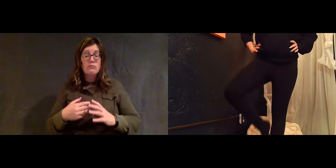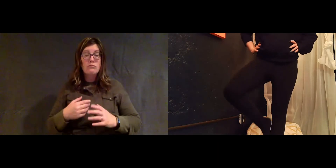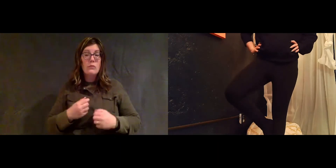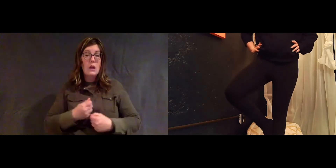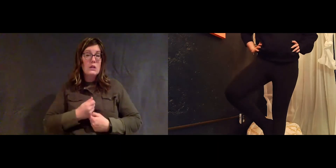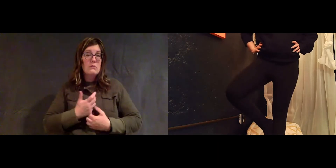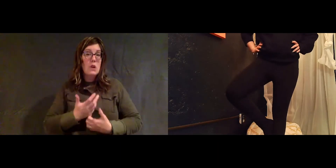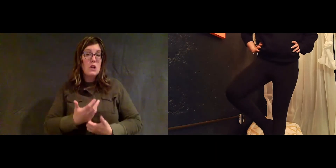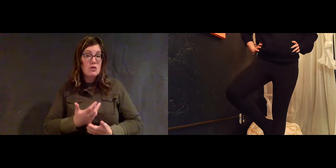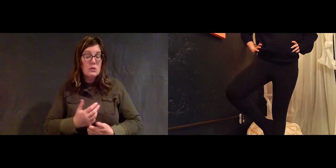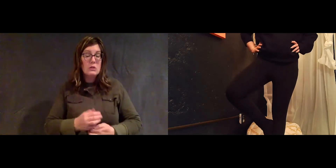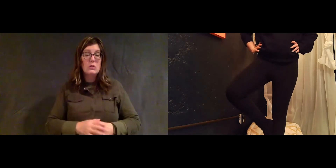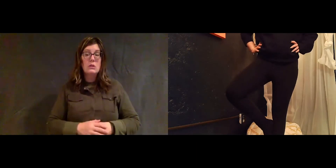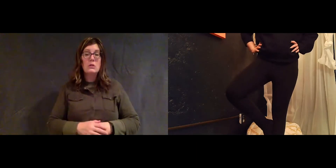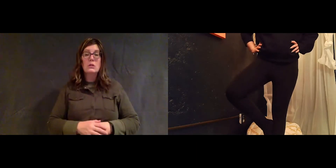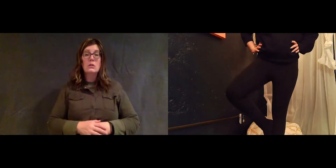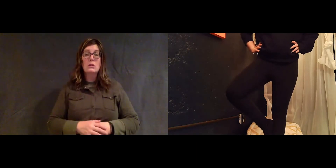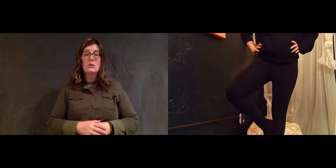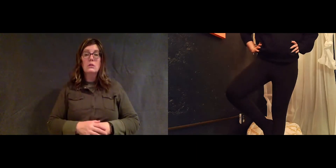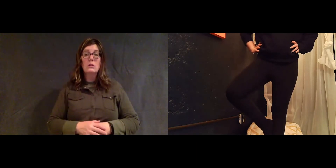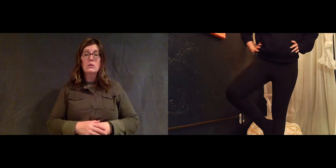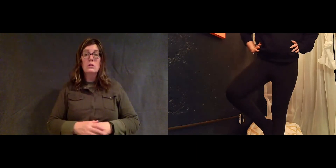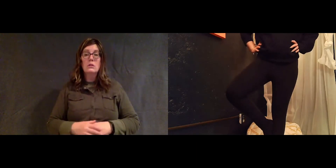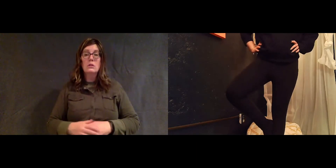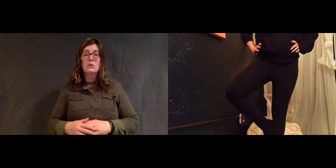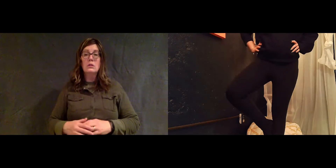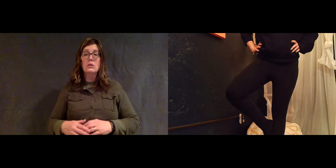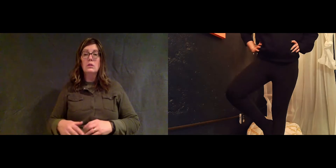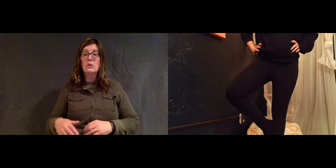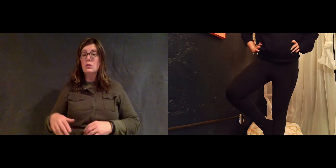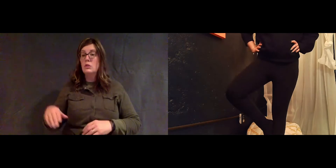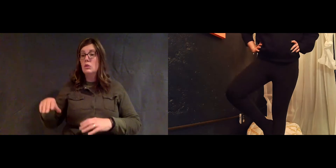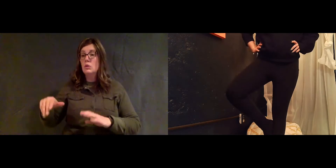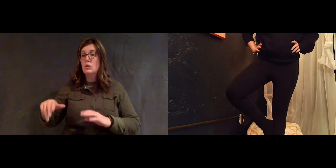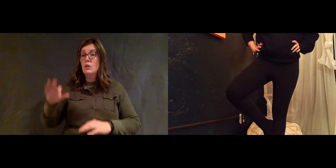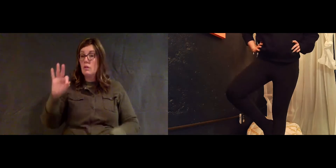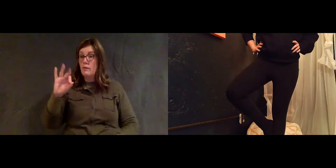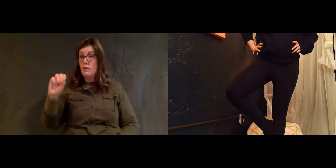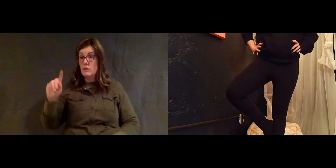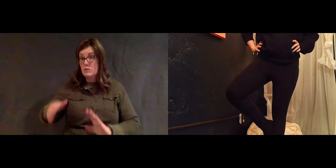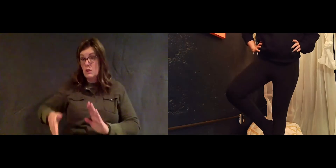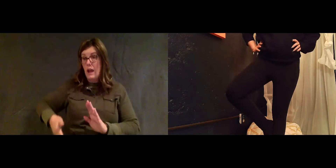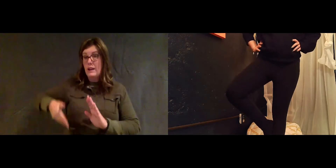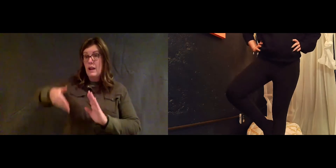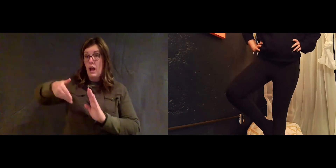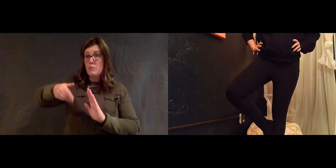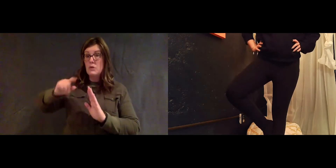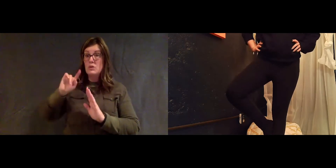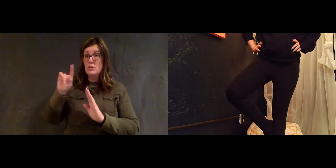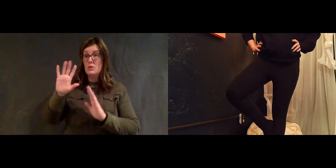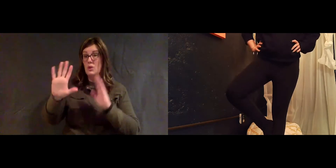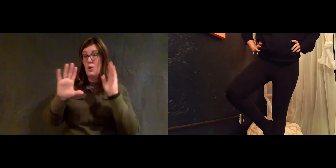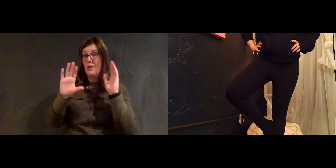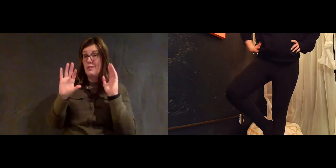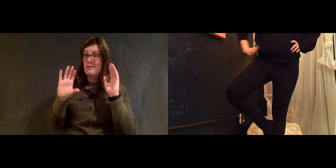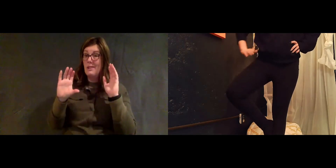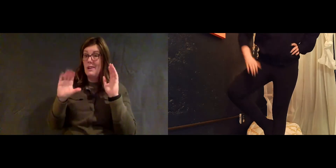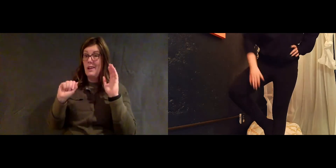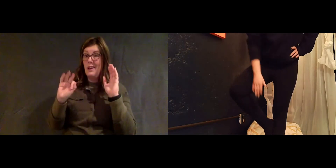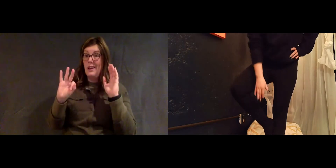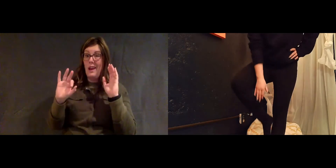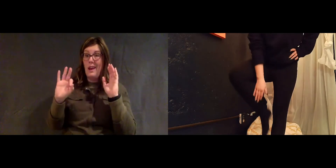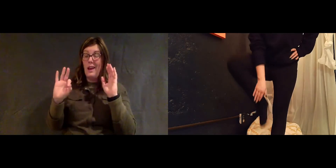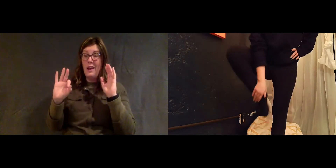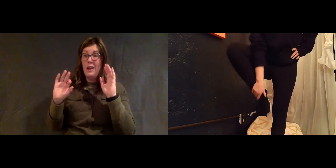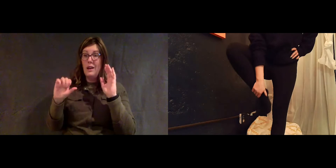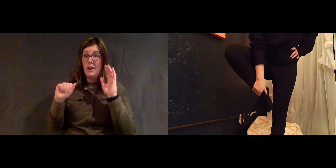ground. You could slide your foot up to your calf. You might notice that your foot and your calf are a really good match for each other.